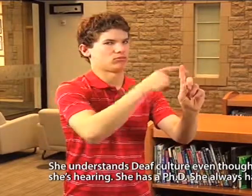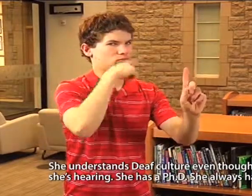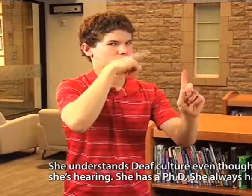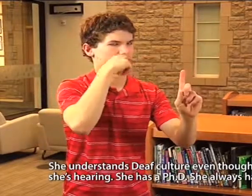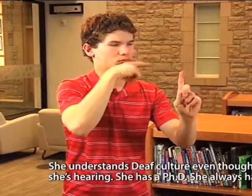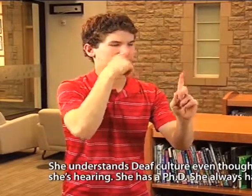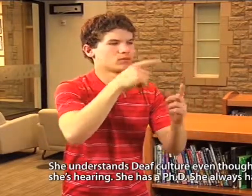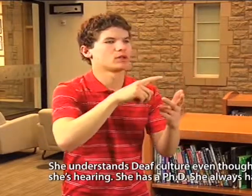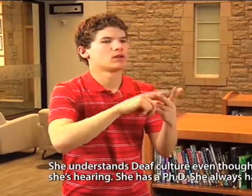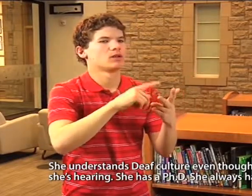hearing.